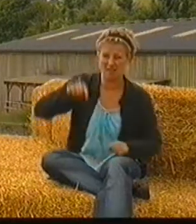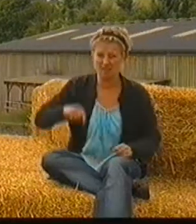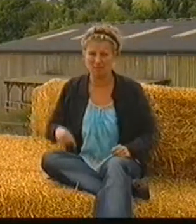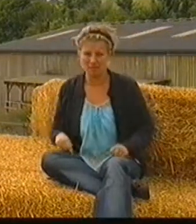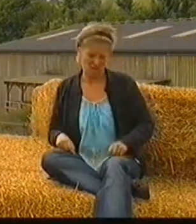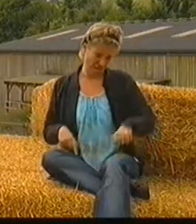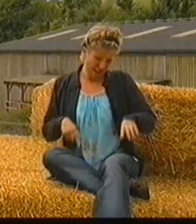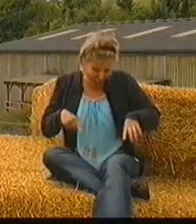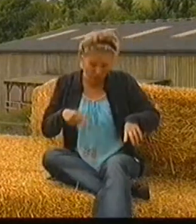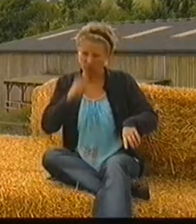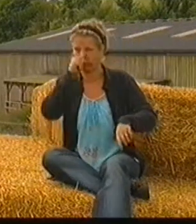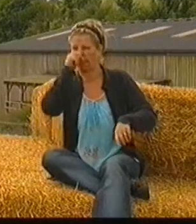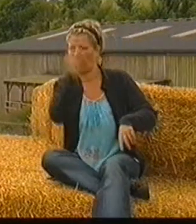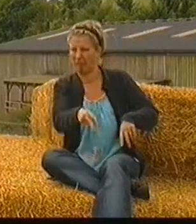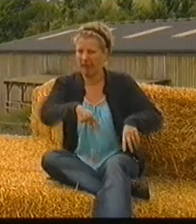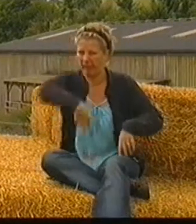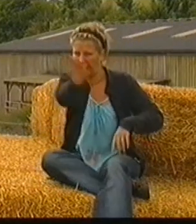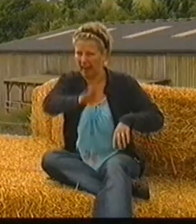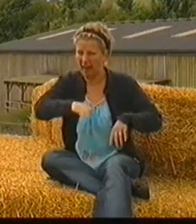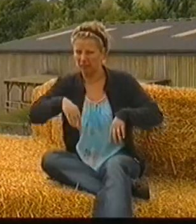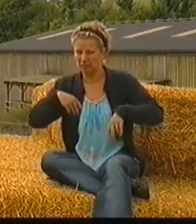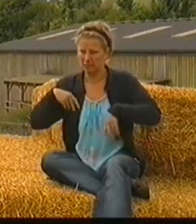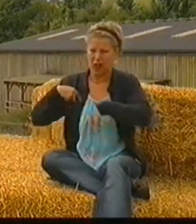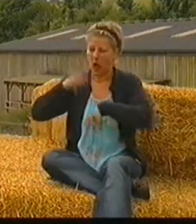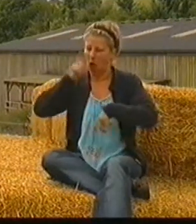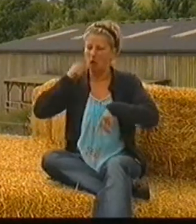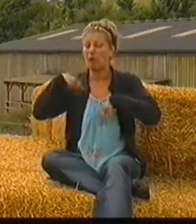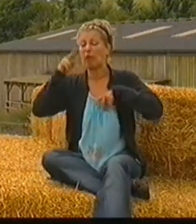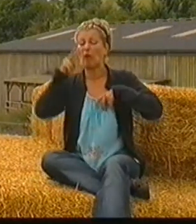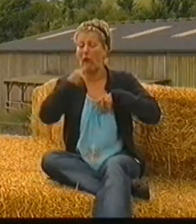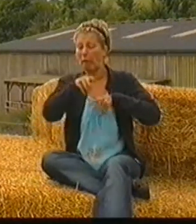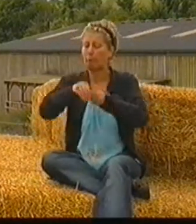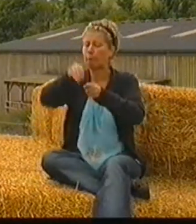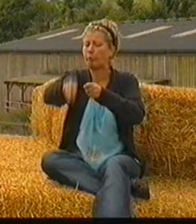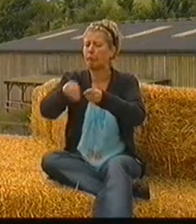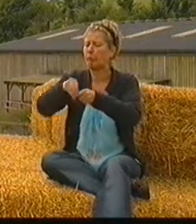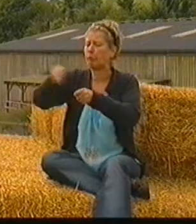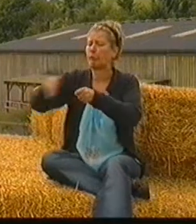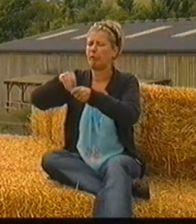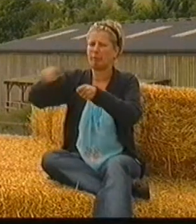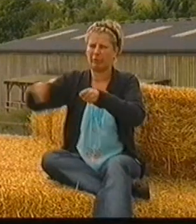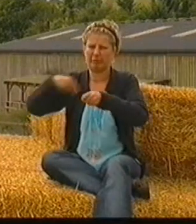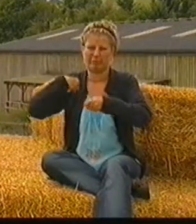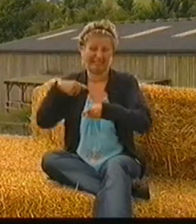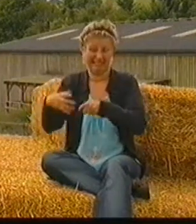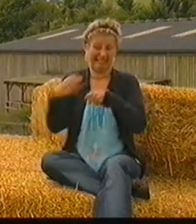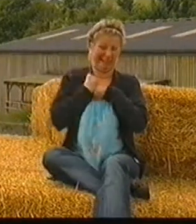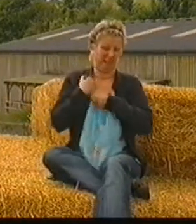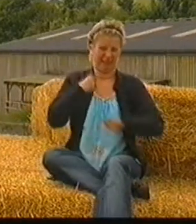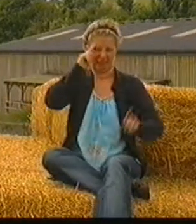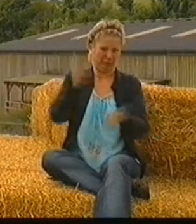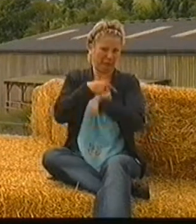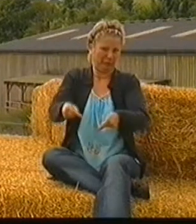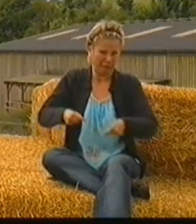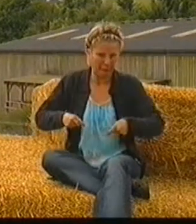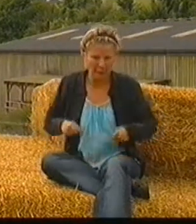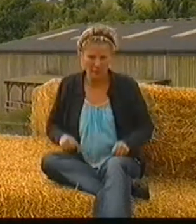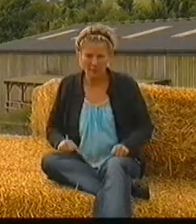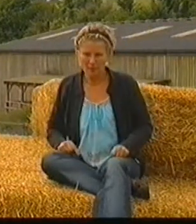Rat. "I sit up here and watch her putting the stuff down. She'll never get me." Mr. Fox and Badger